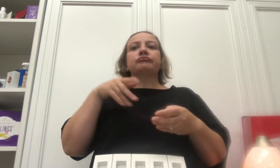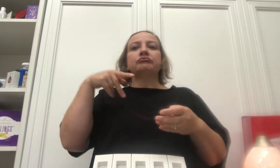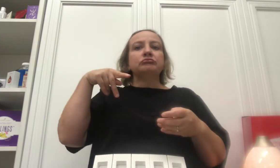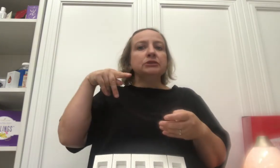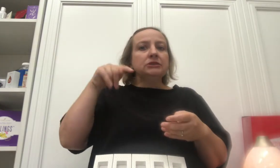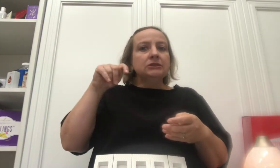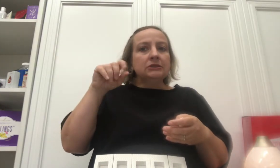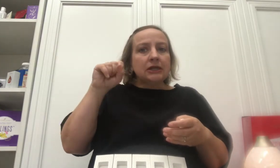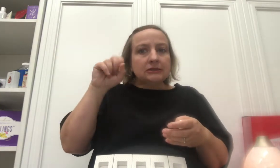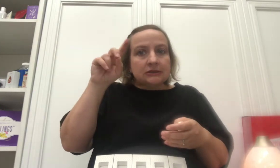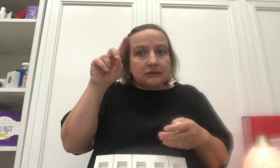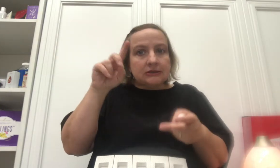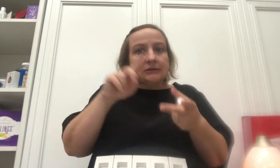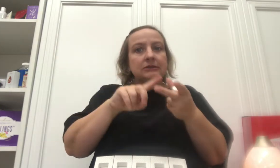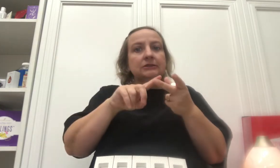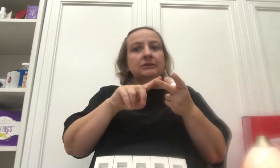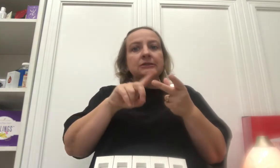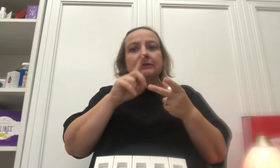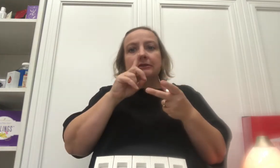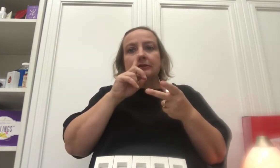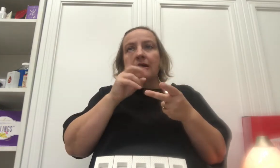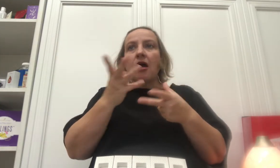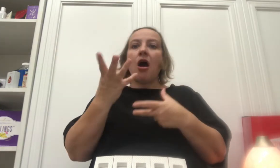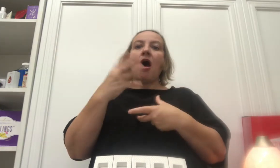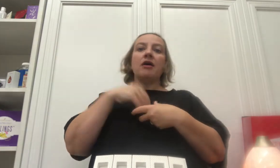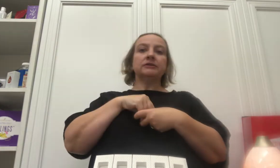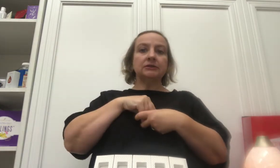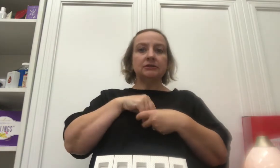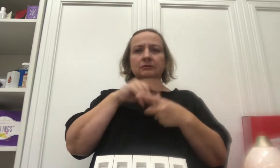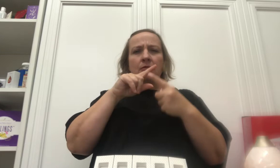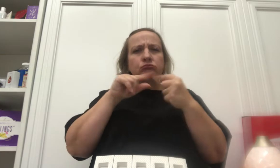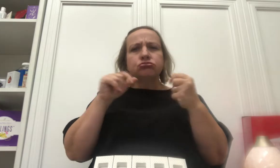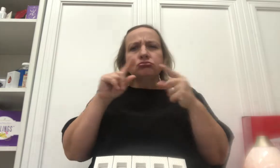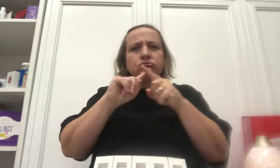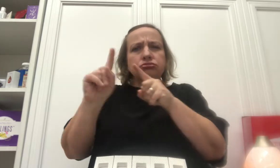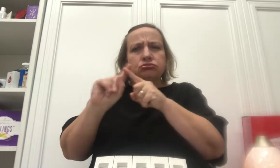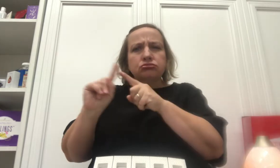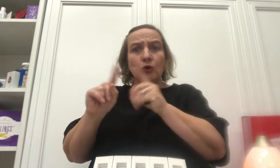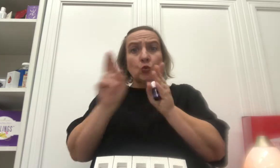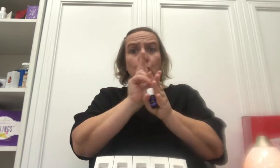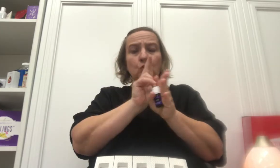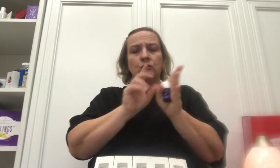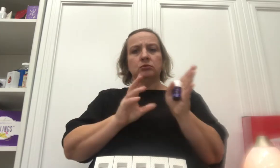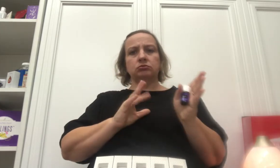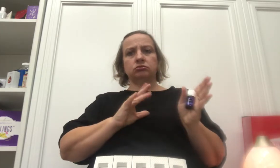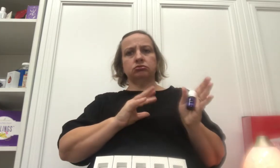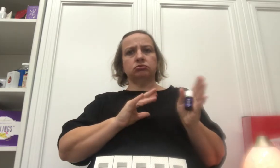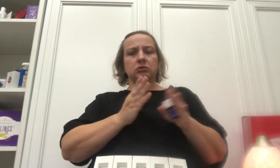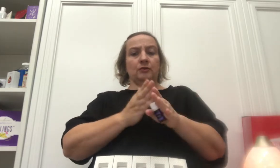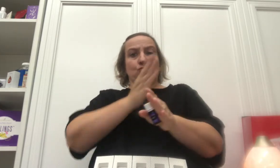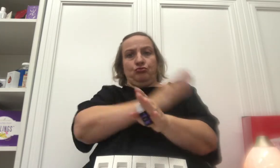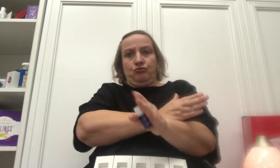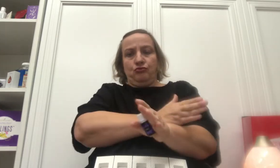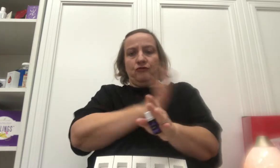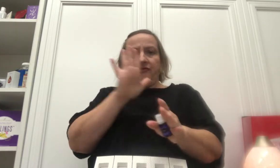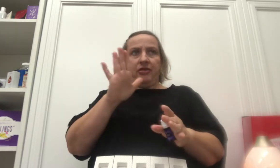feel upset, maybe people with PTSD, autism, they can use